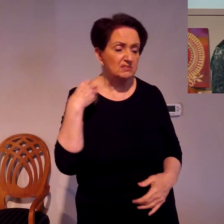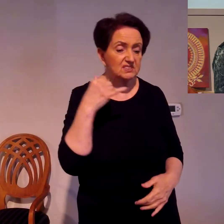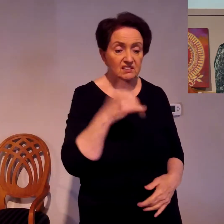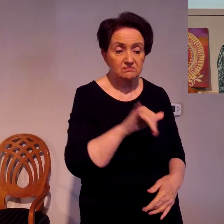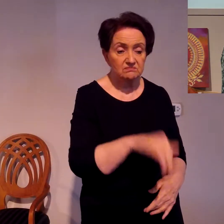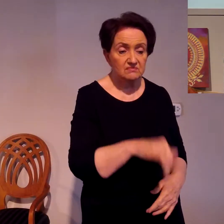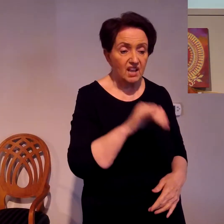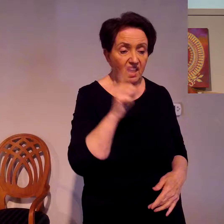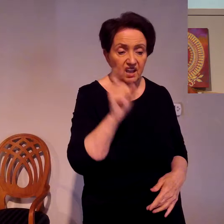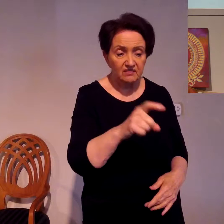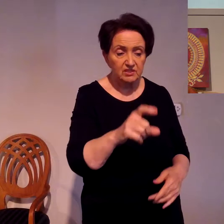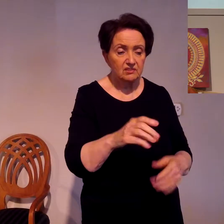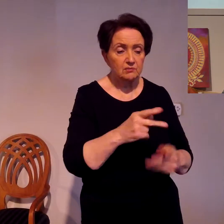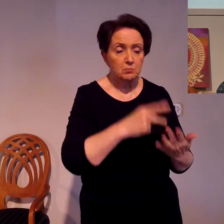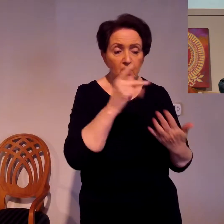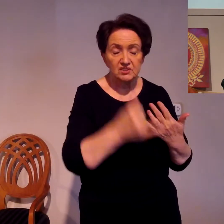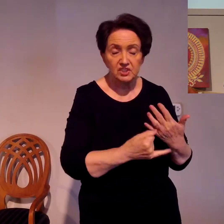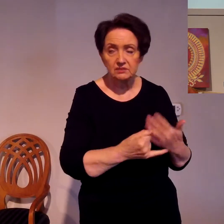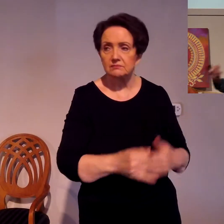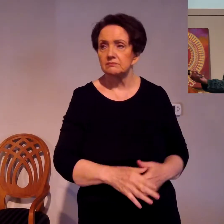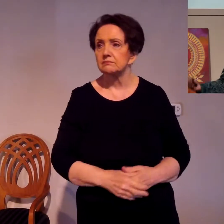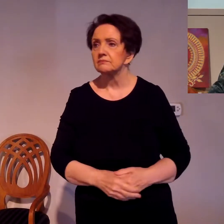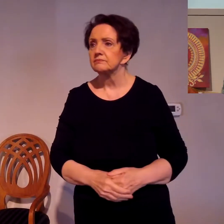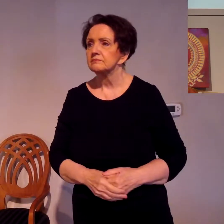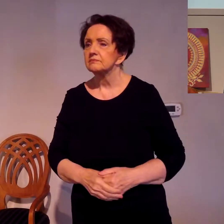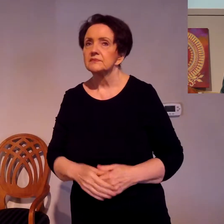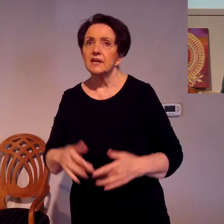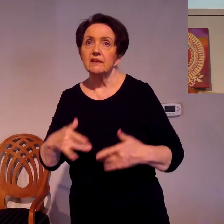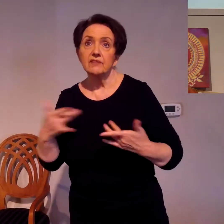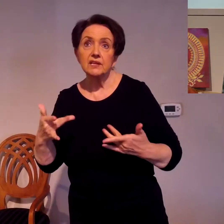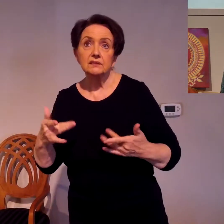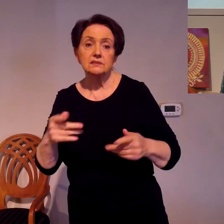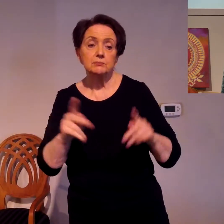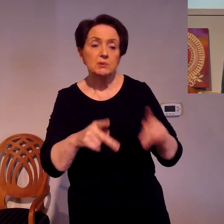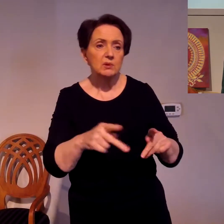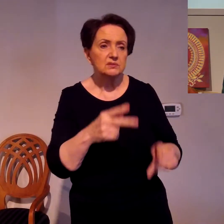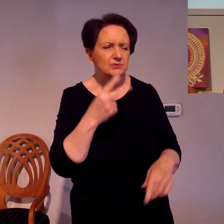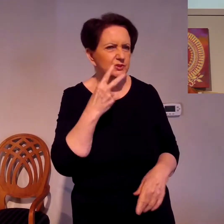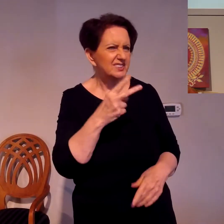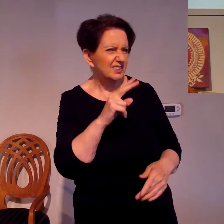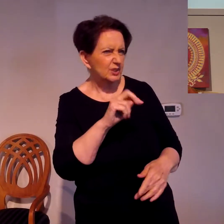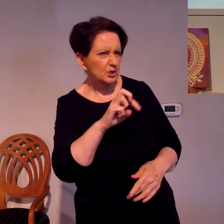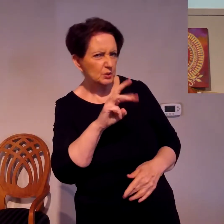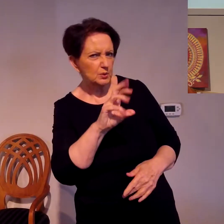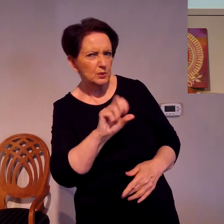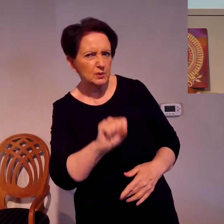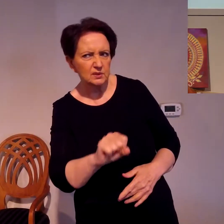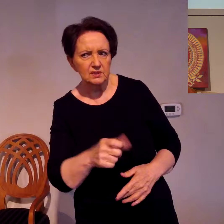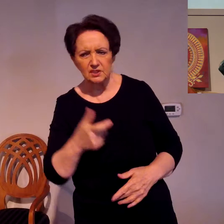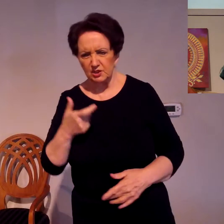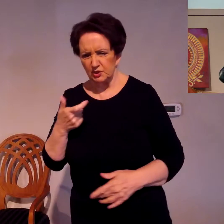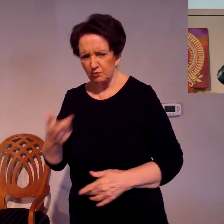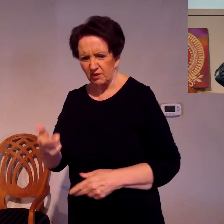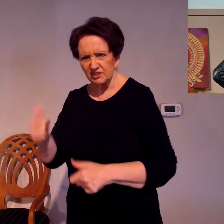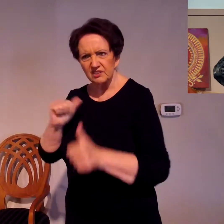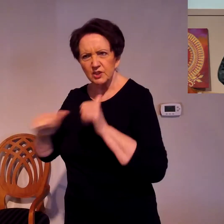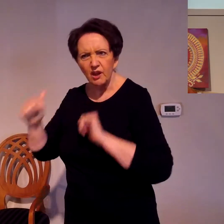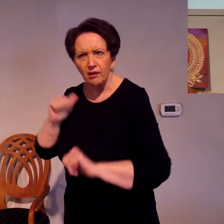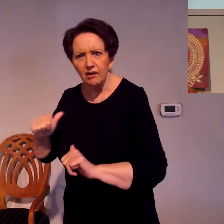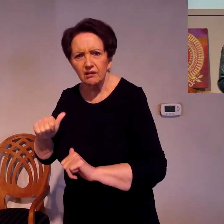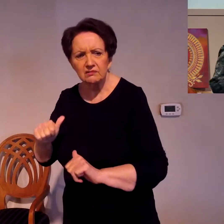project. And right, events and people. Did you see it was on the news? Did you watch that show? Oh, let's talk about that